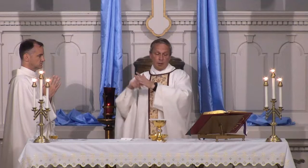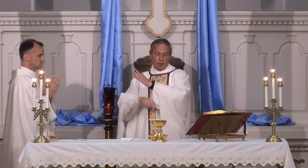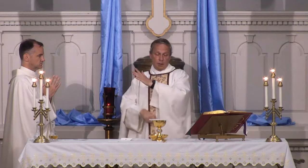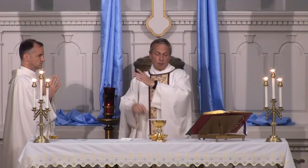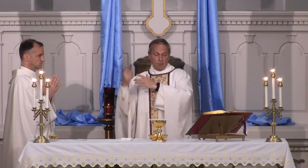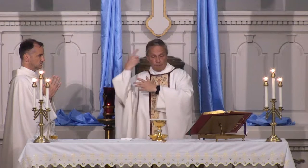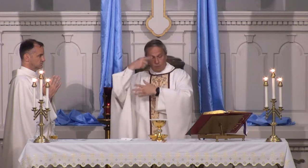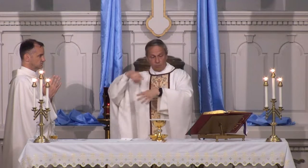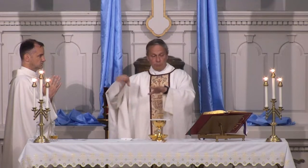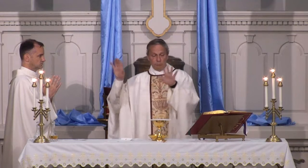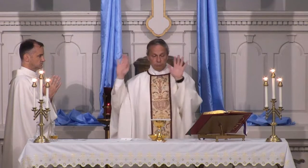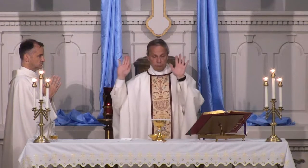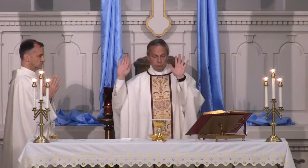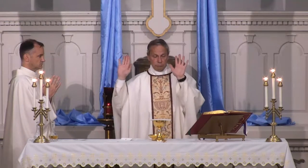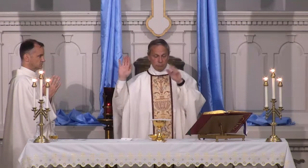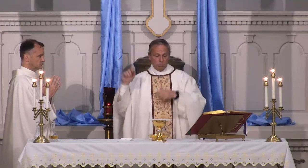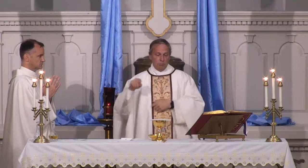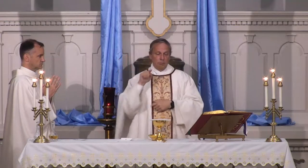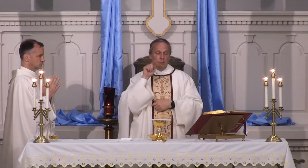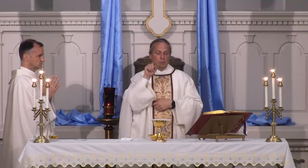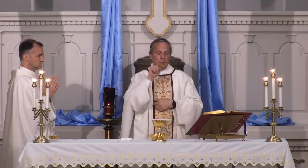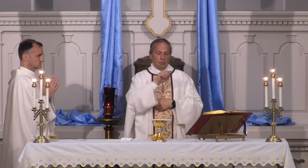sacrifice.